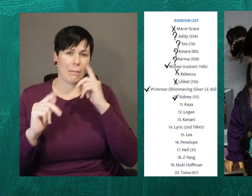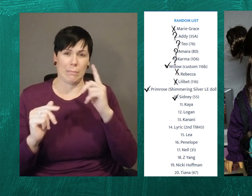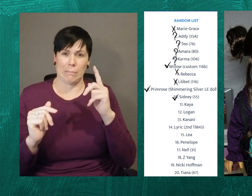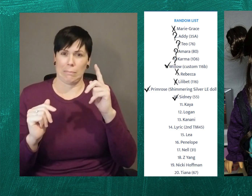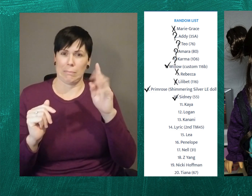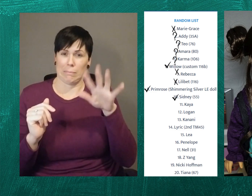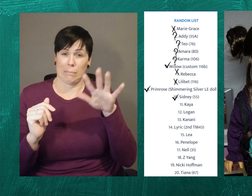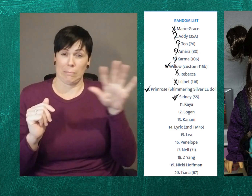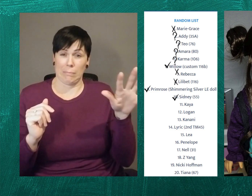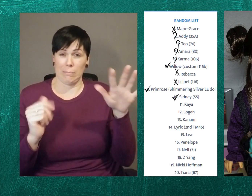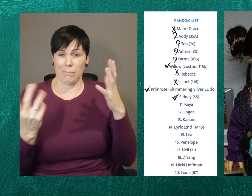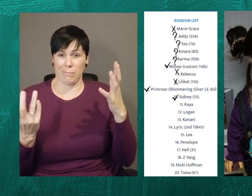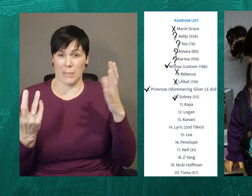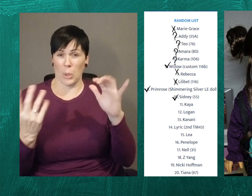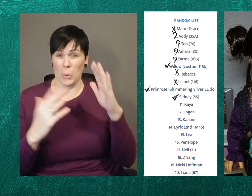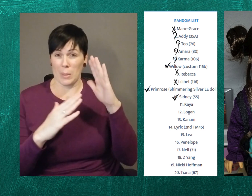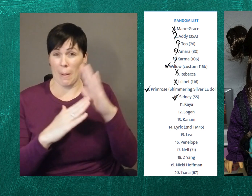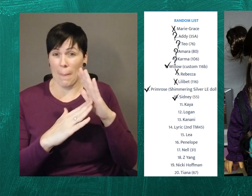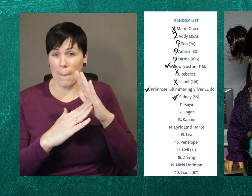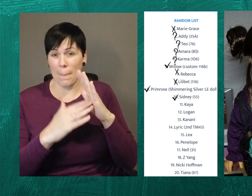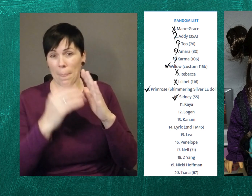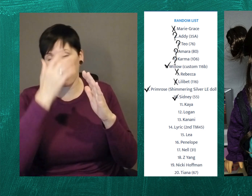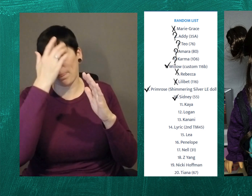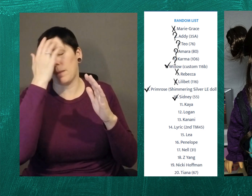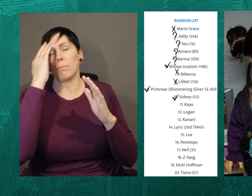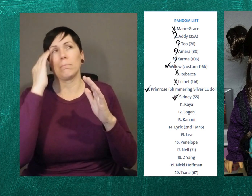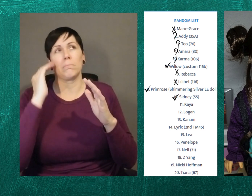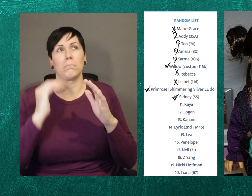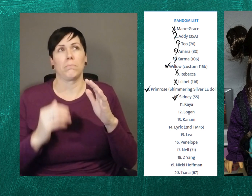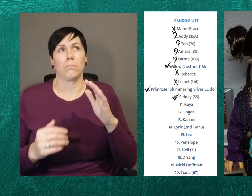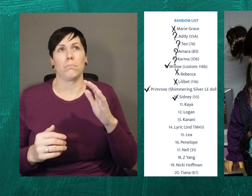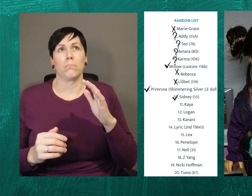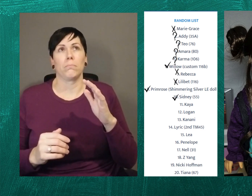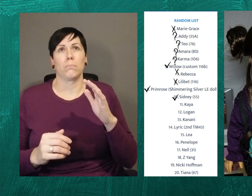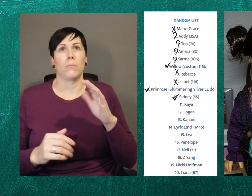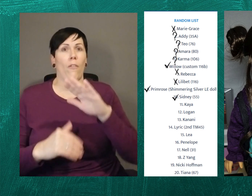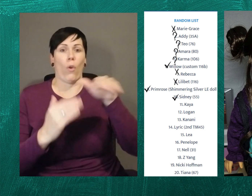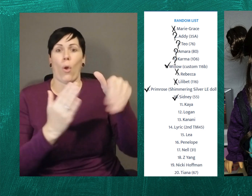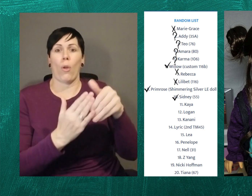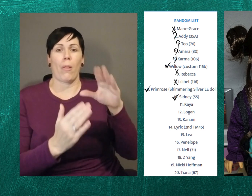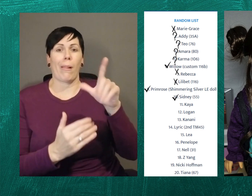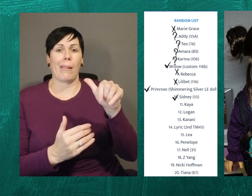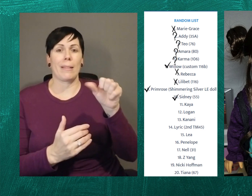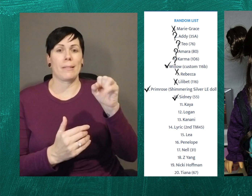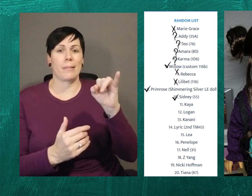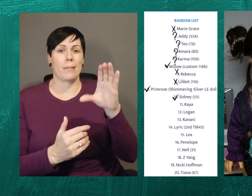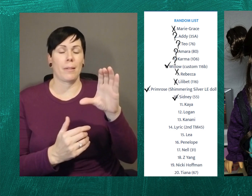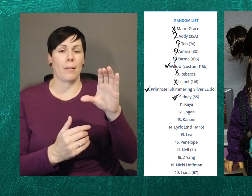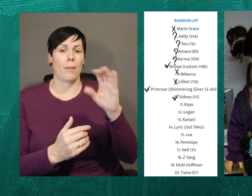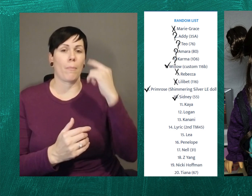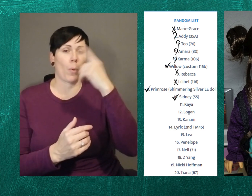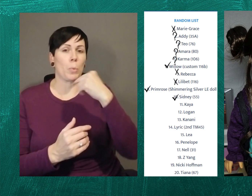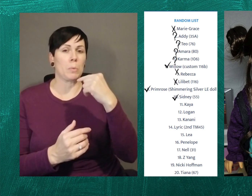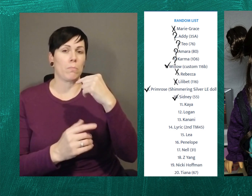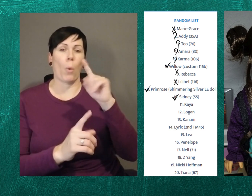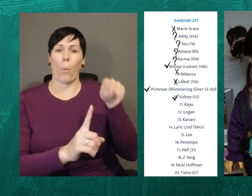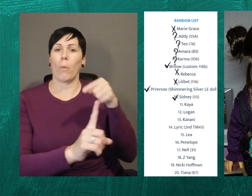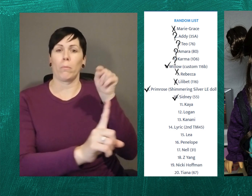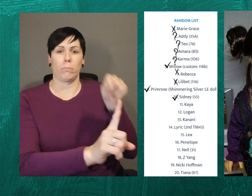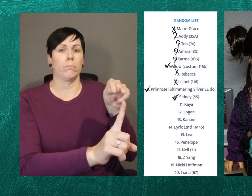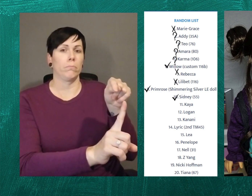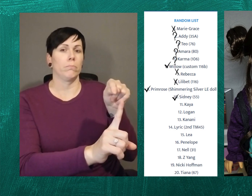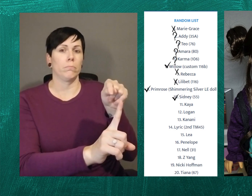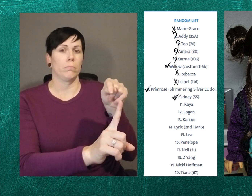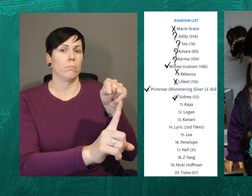a 55 as one of my top ones. Certainly, she'd be the only classic mold that would make it on that list.